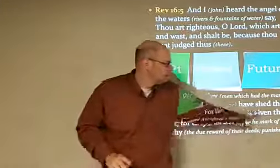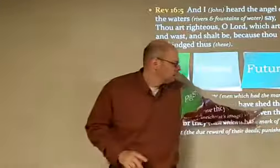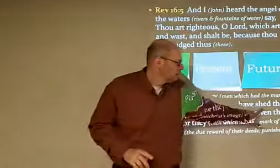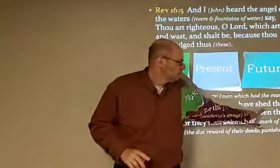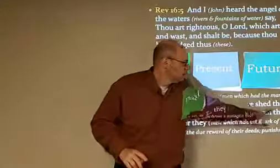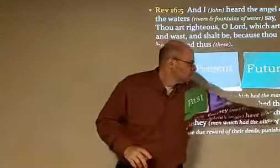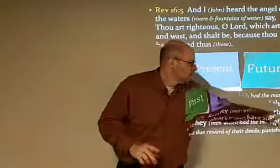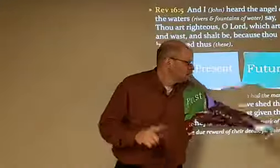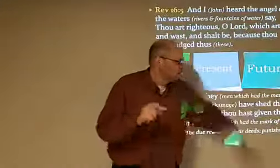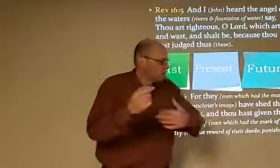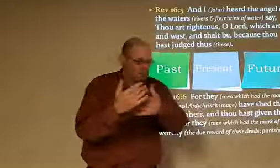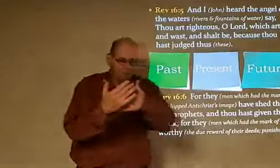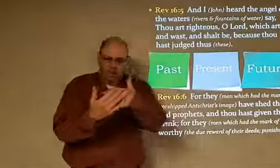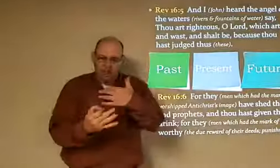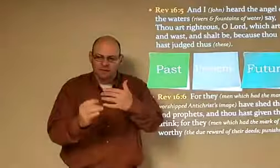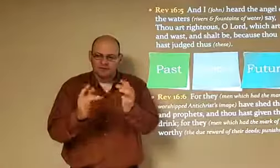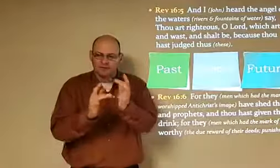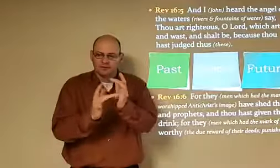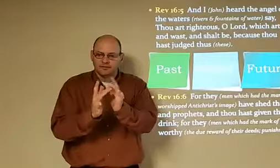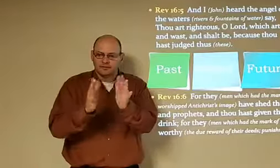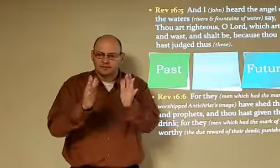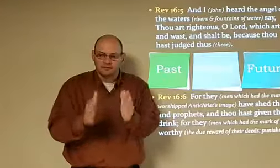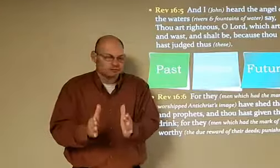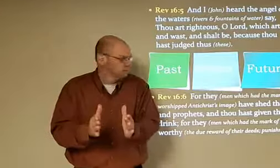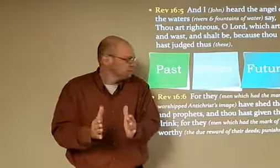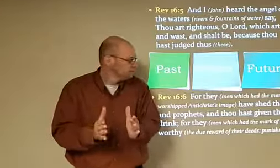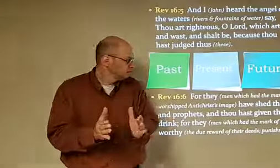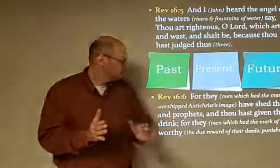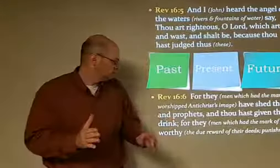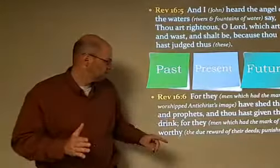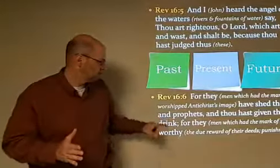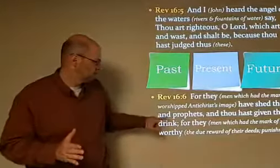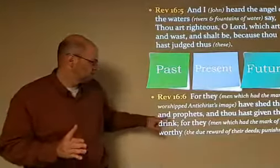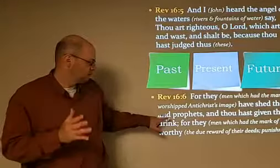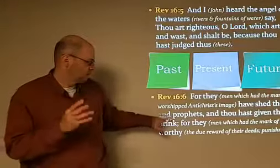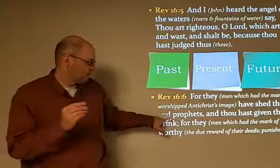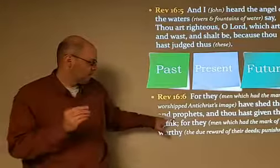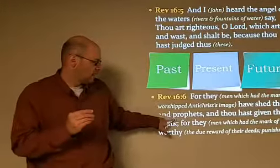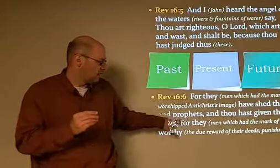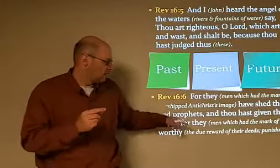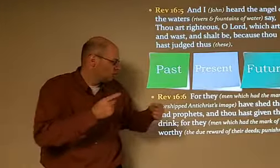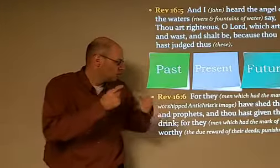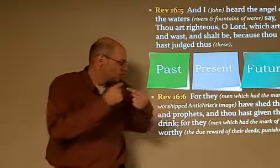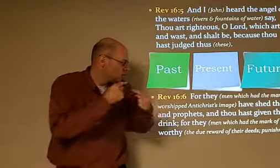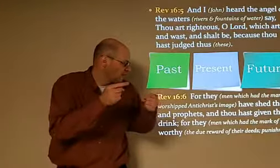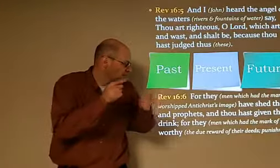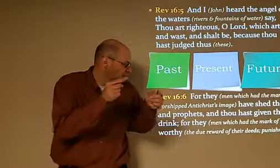prophets." So they've martyred people, they've killed them, they've tortured them, so forth.